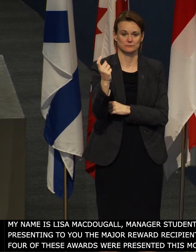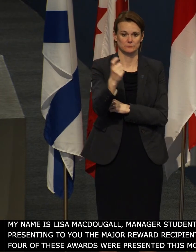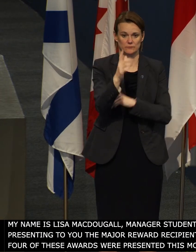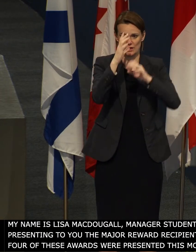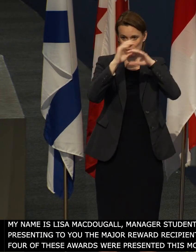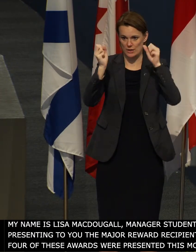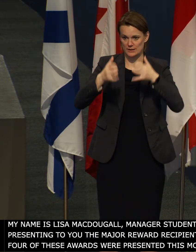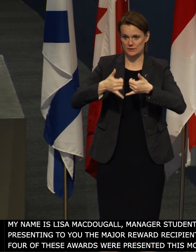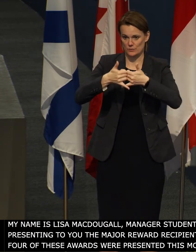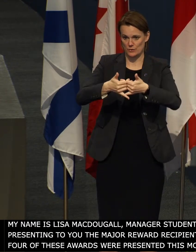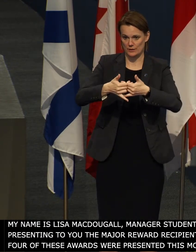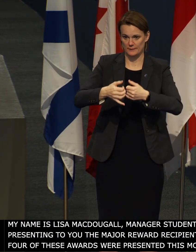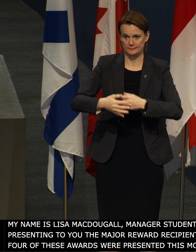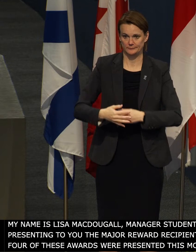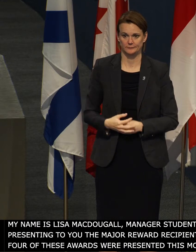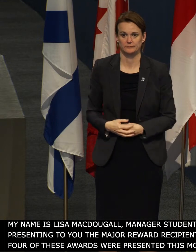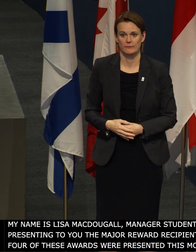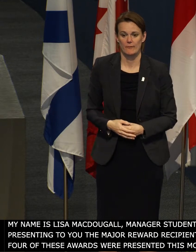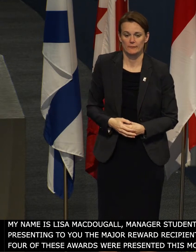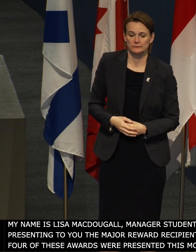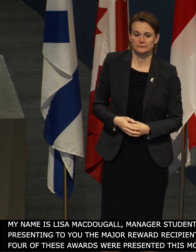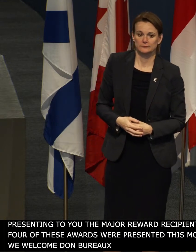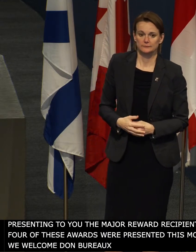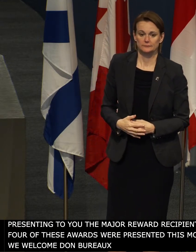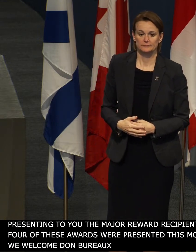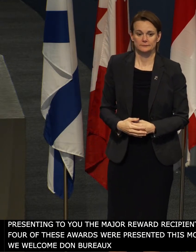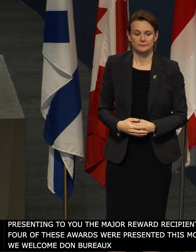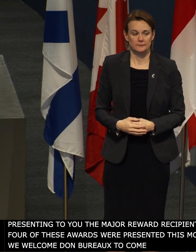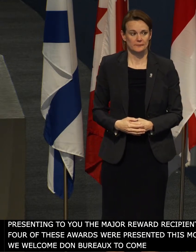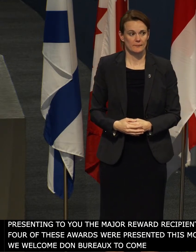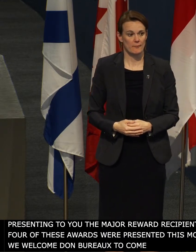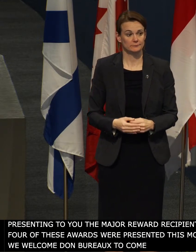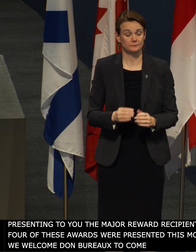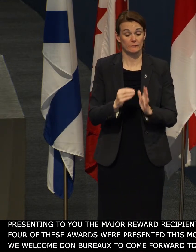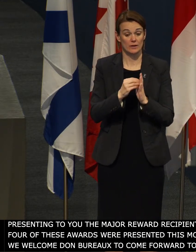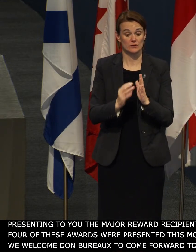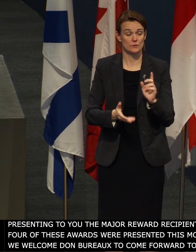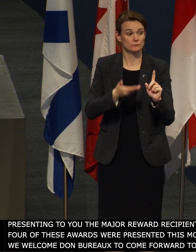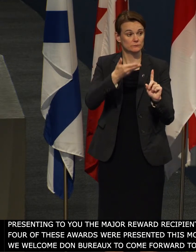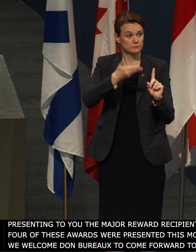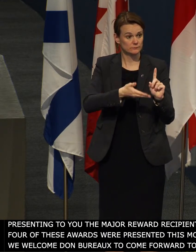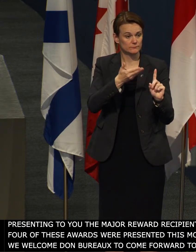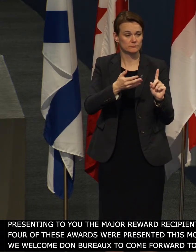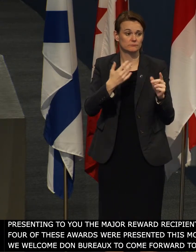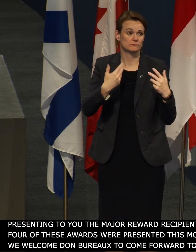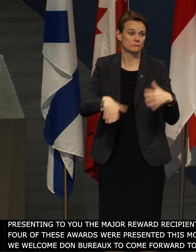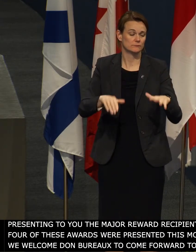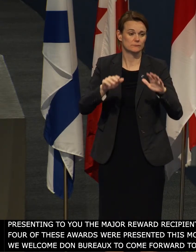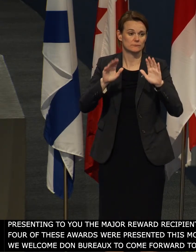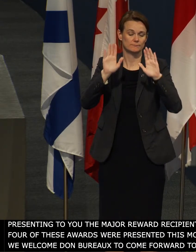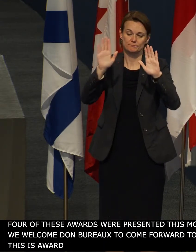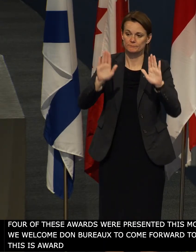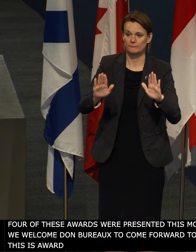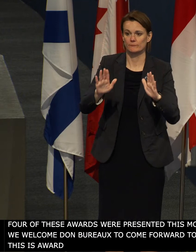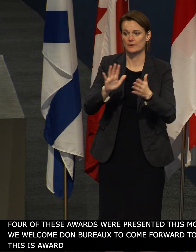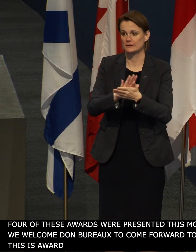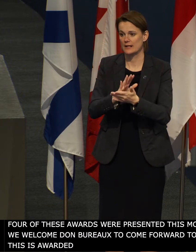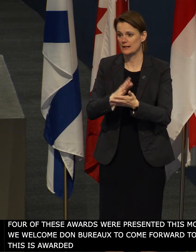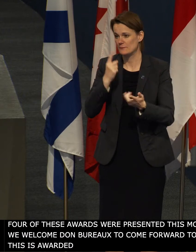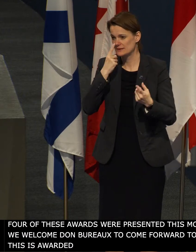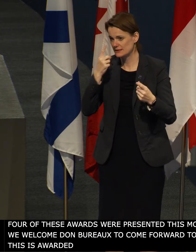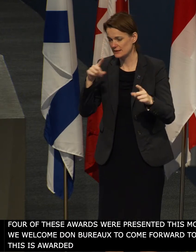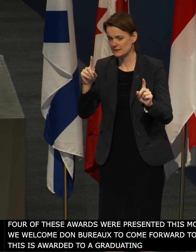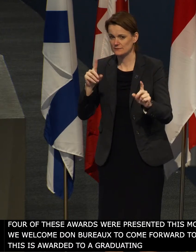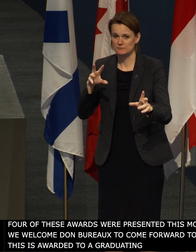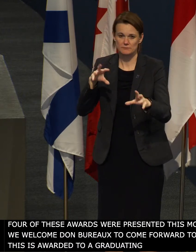the President's Award. This is awarded to a graduating student who has demonstrated outstanding academic achievement